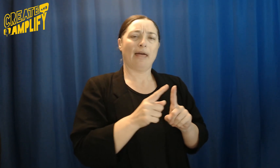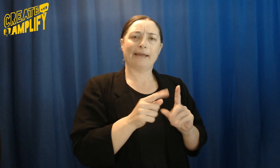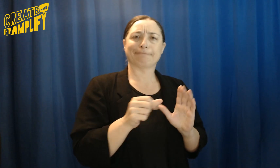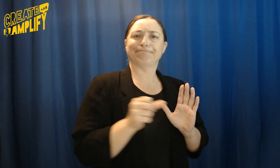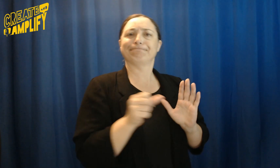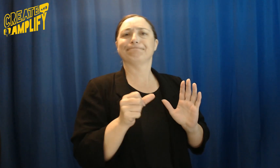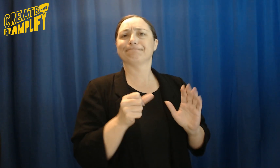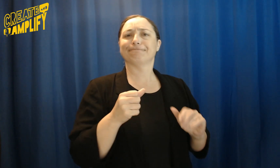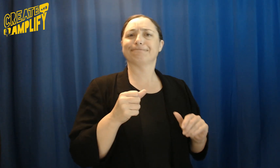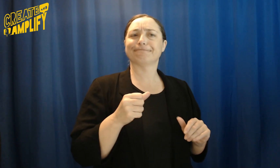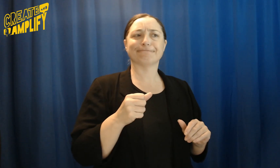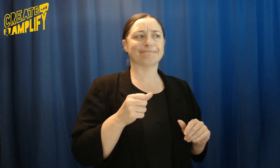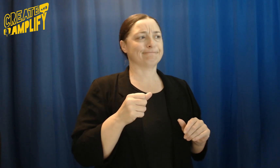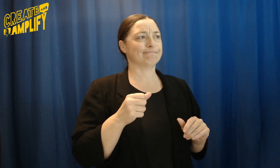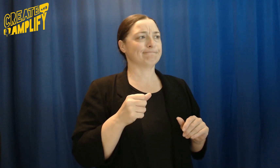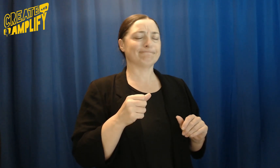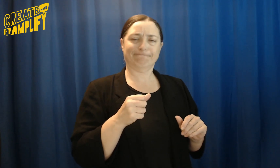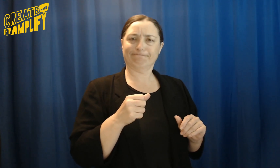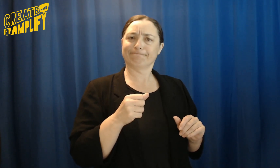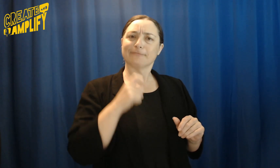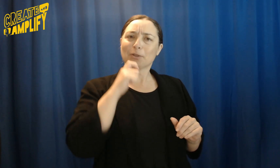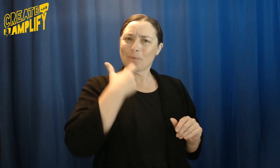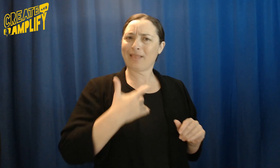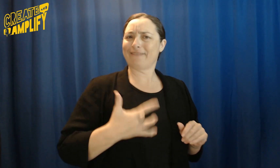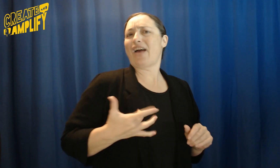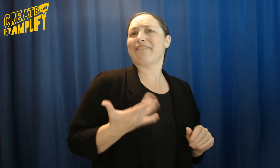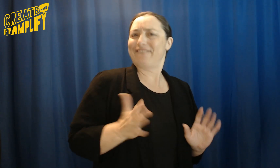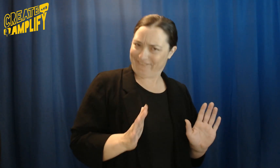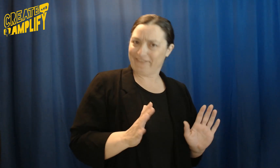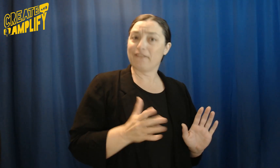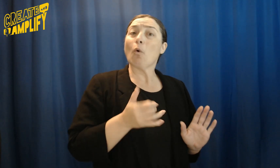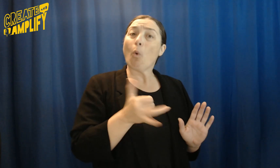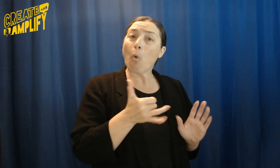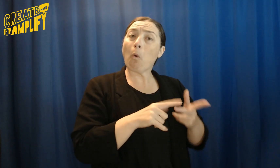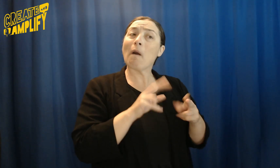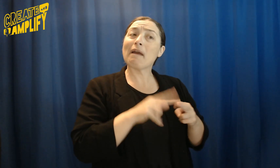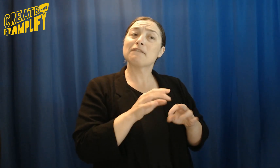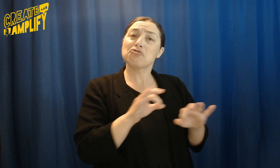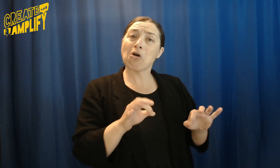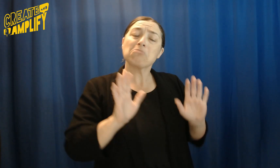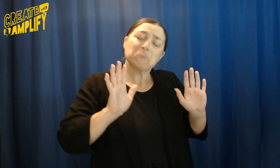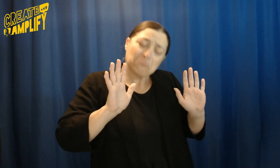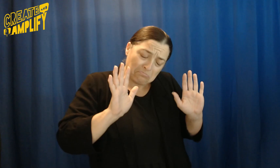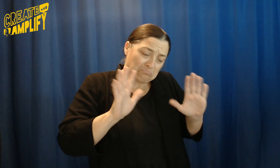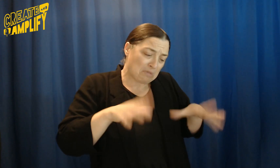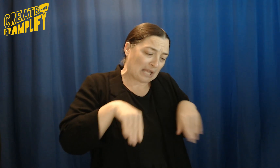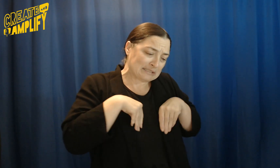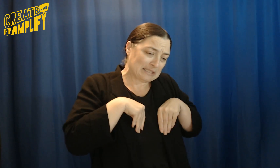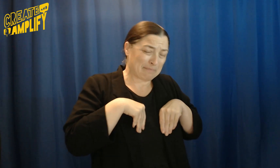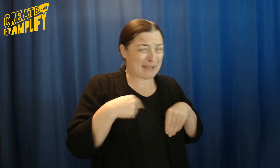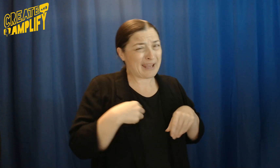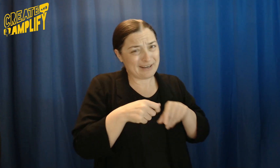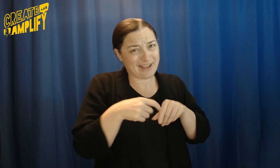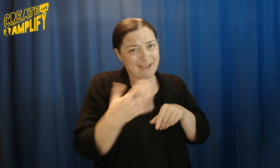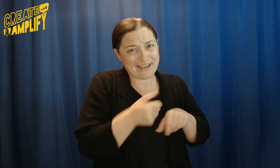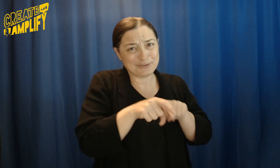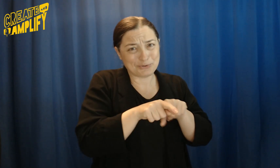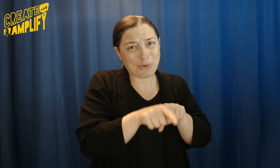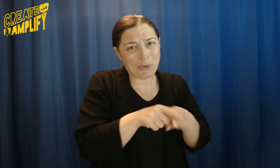that it's okay if it kind of falls by the wayside. And I've learned that the hard way many times. I've planted about 4